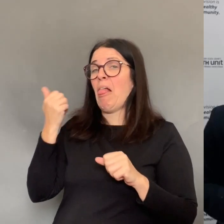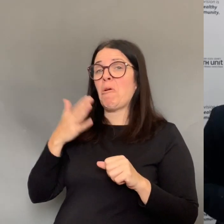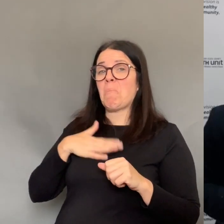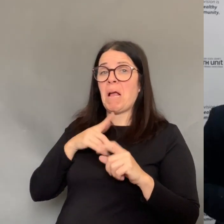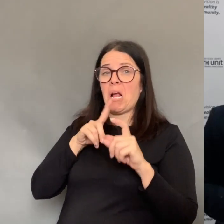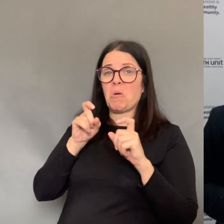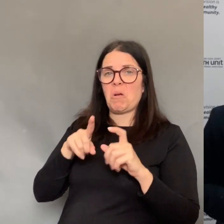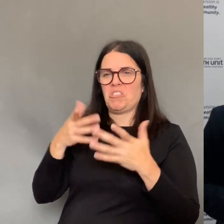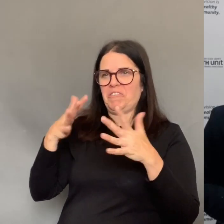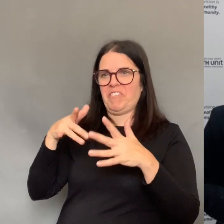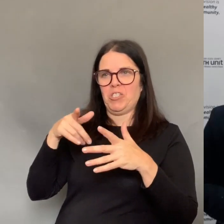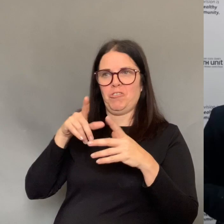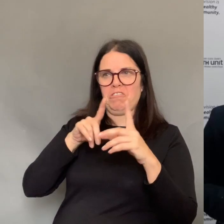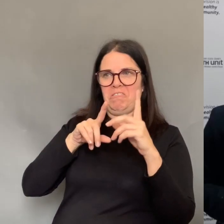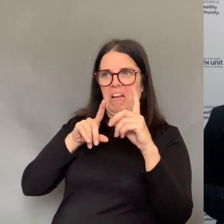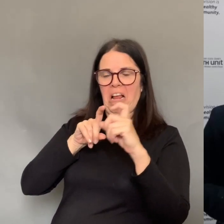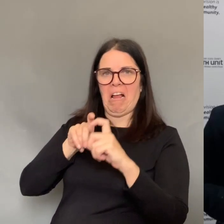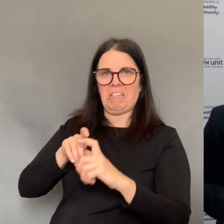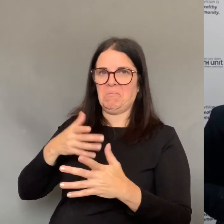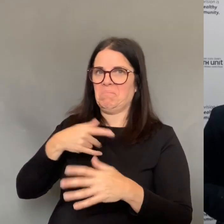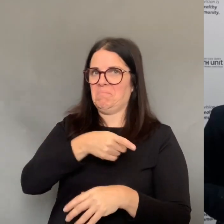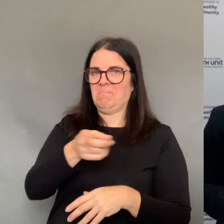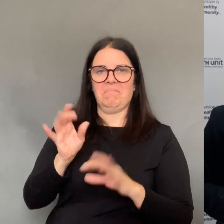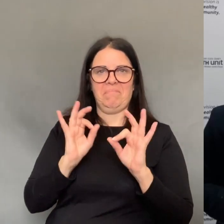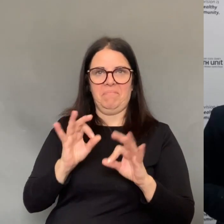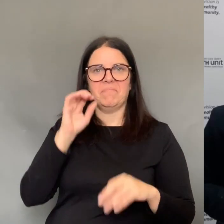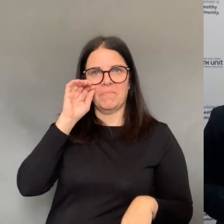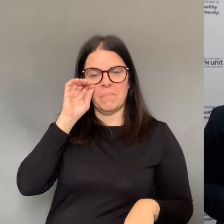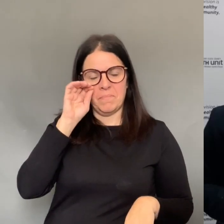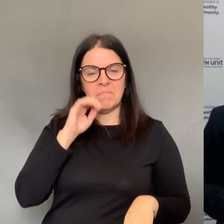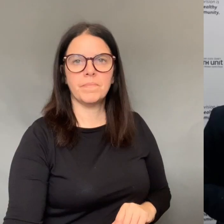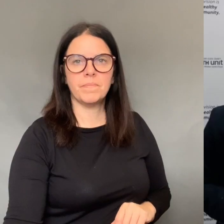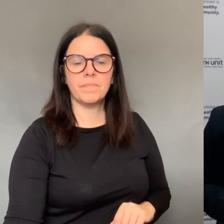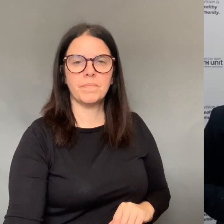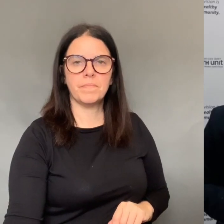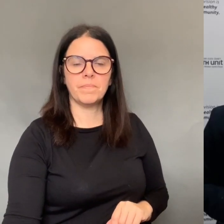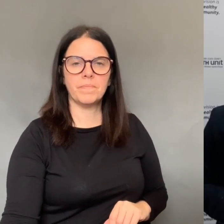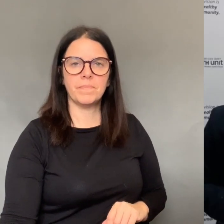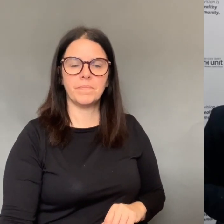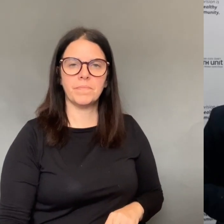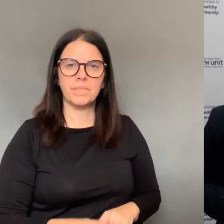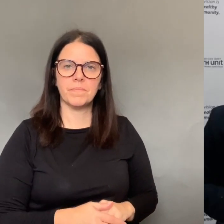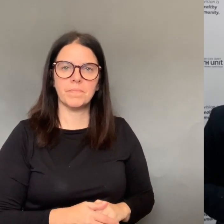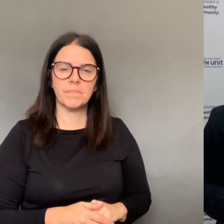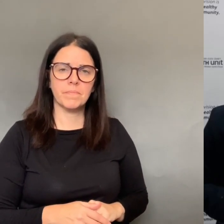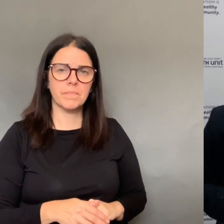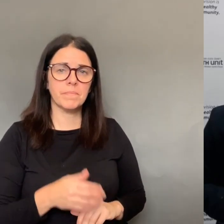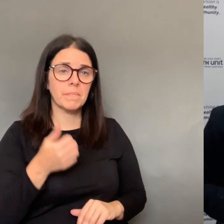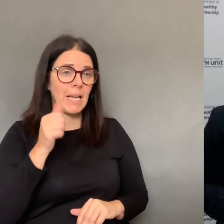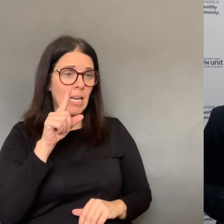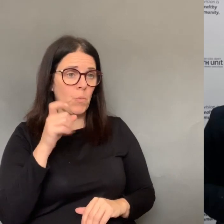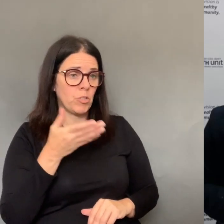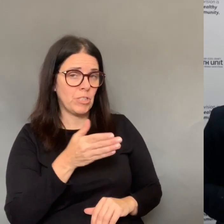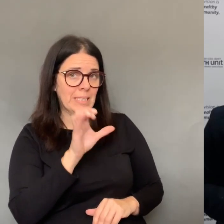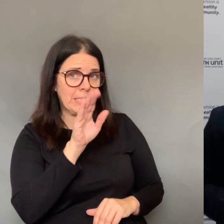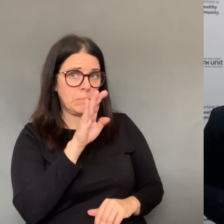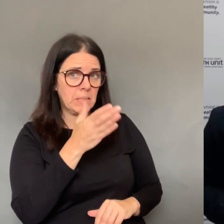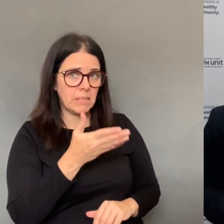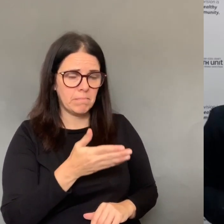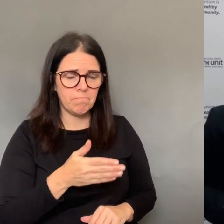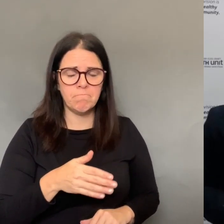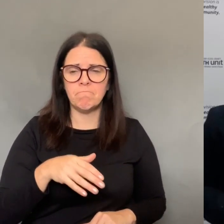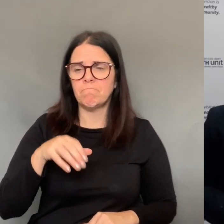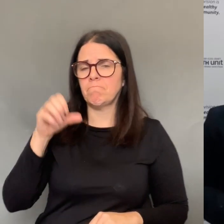Yes, good morning. First, I just wanted to, as a regional hospital put out a release that St. Clair College will be opening up to people living in long-term home